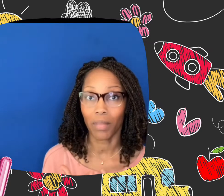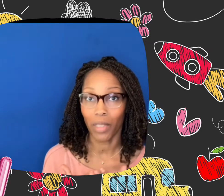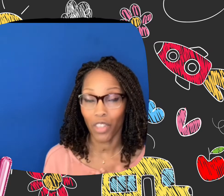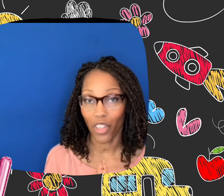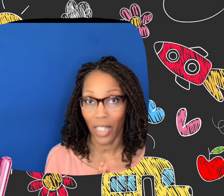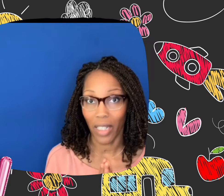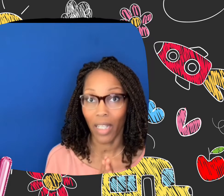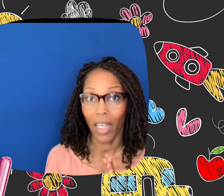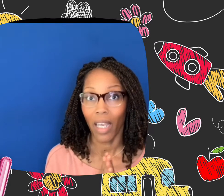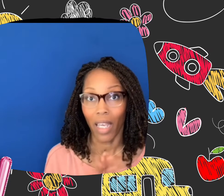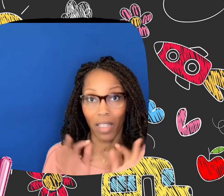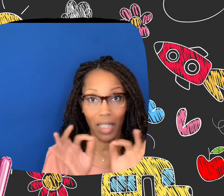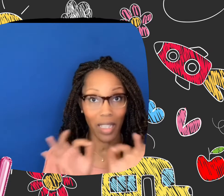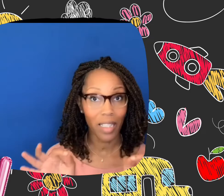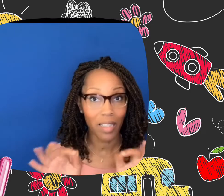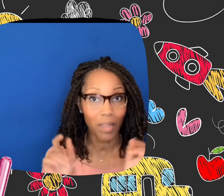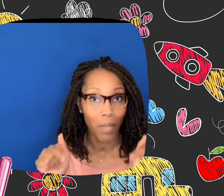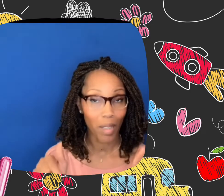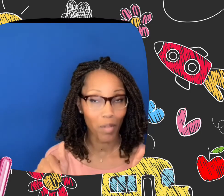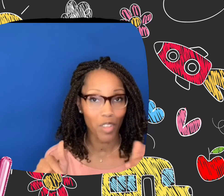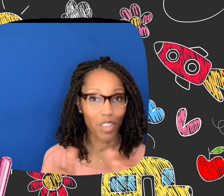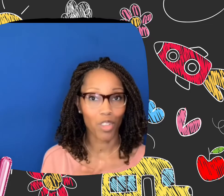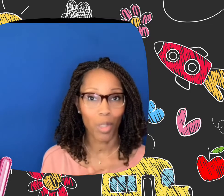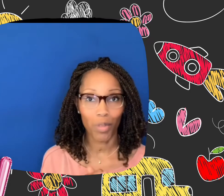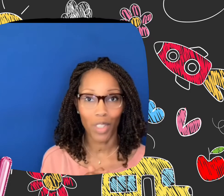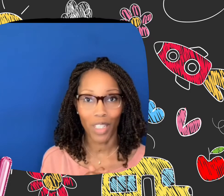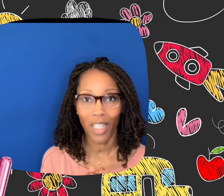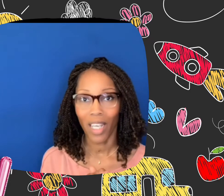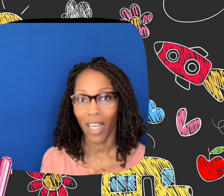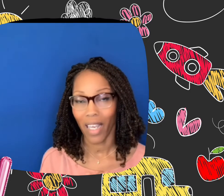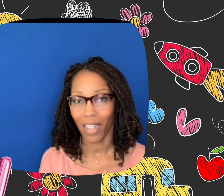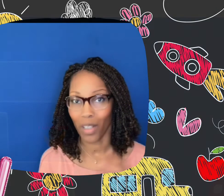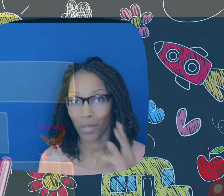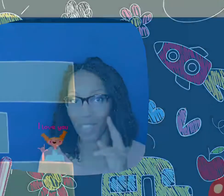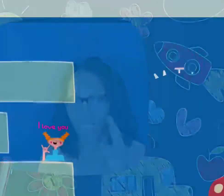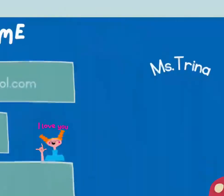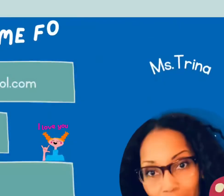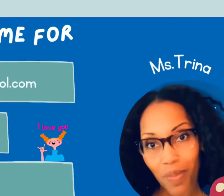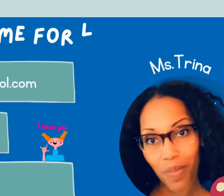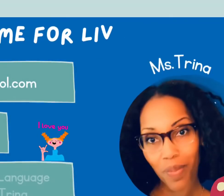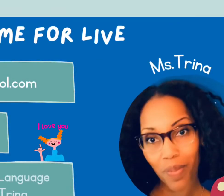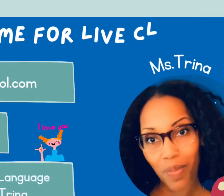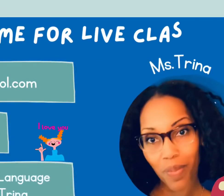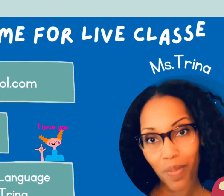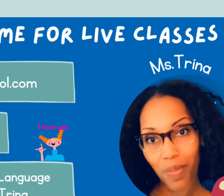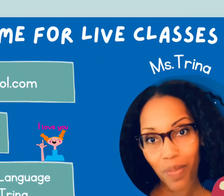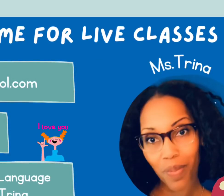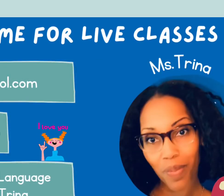courses is Ms.Trina, and the link is in the bottom of the description, and I hope to see you.